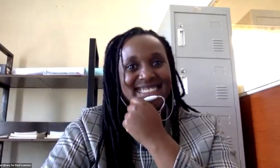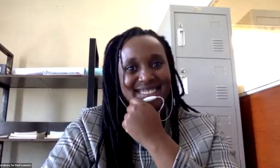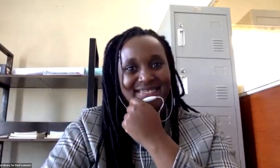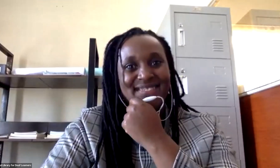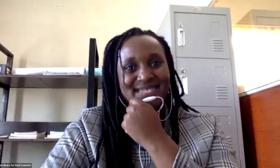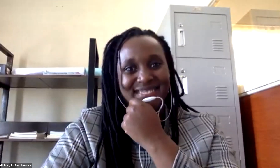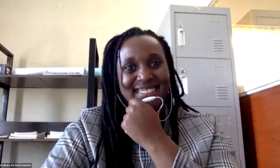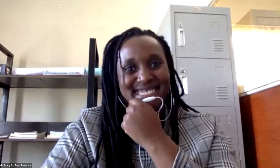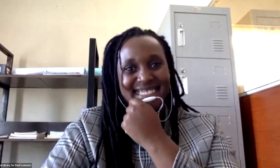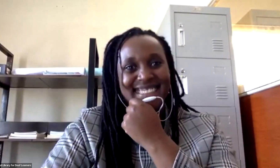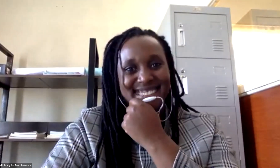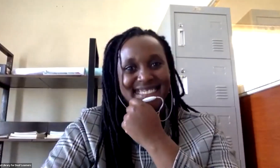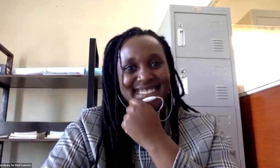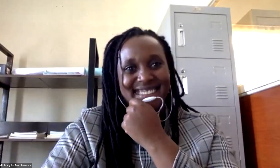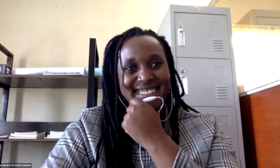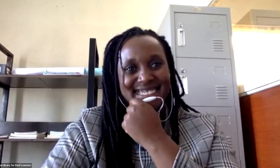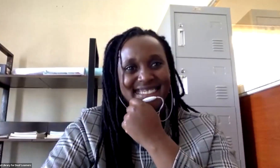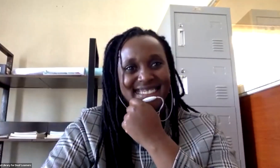really.